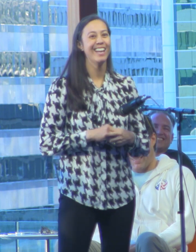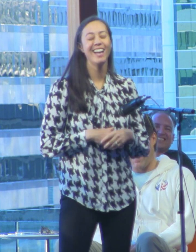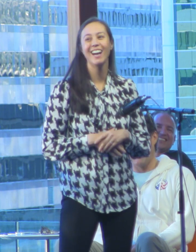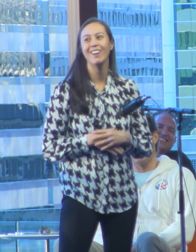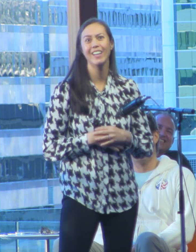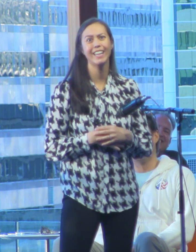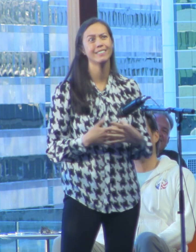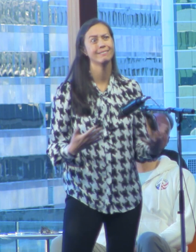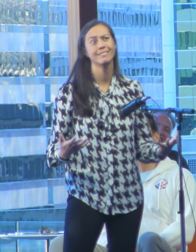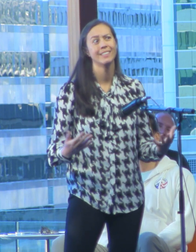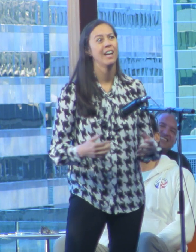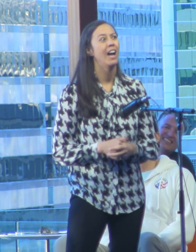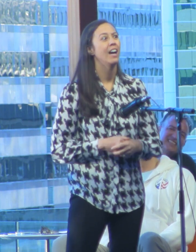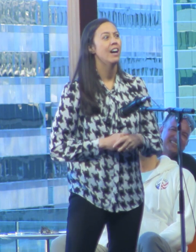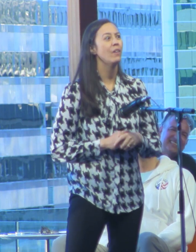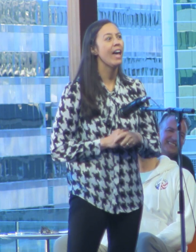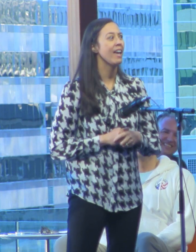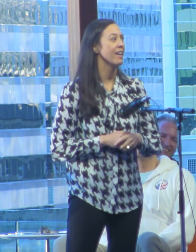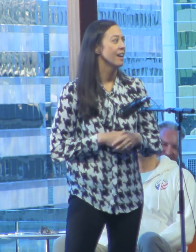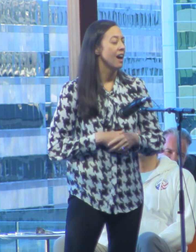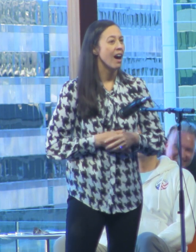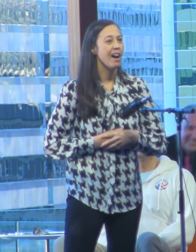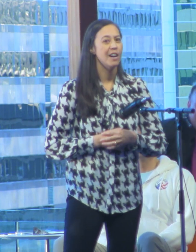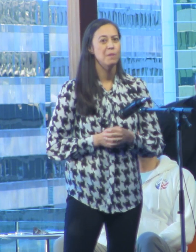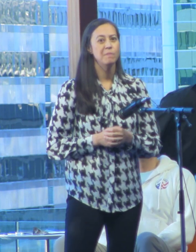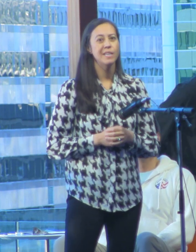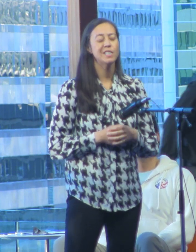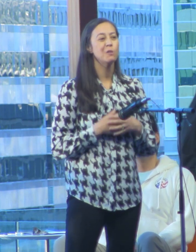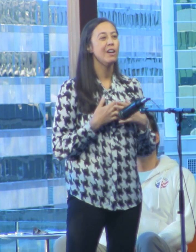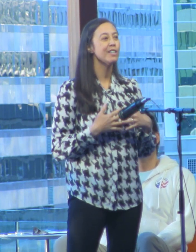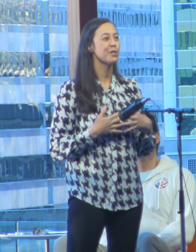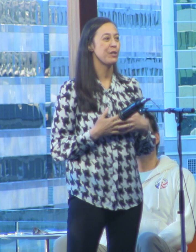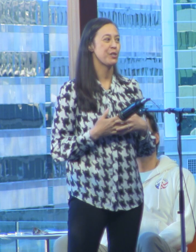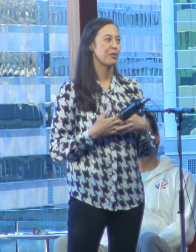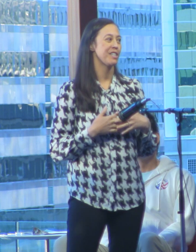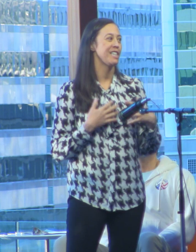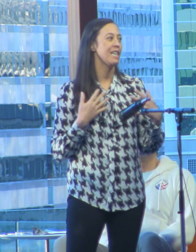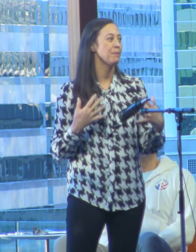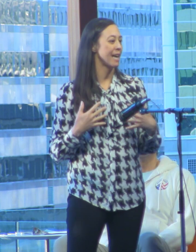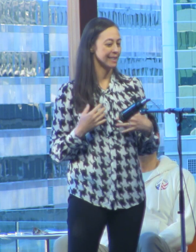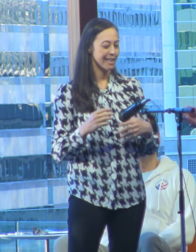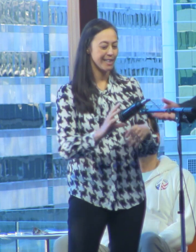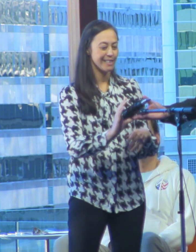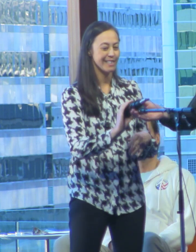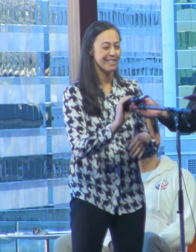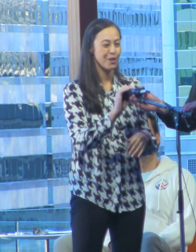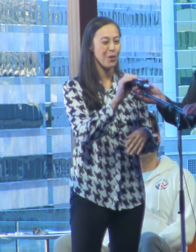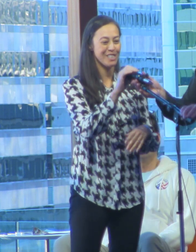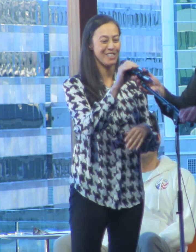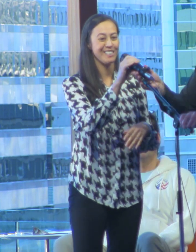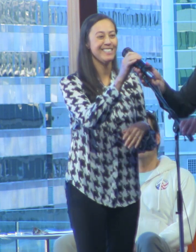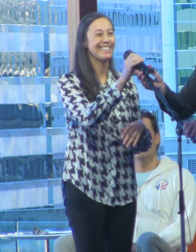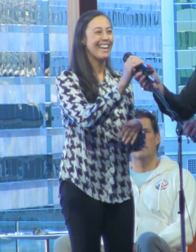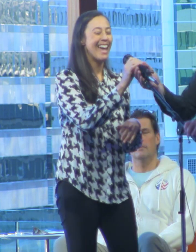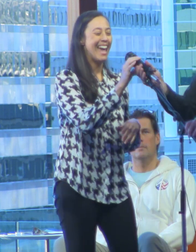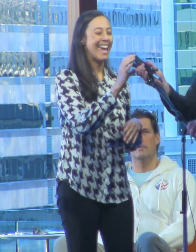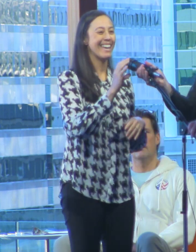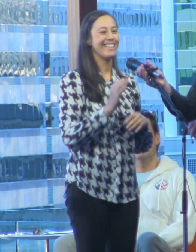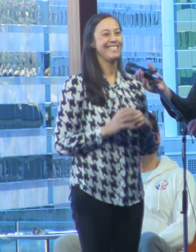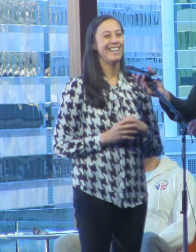then I'm like, okay. So long story short, she keeps asking these